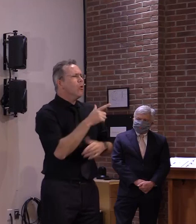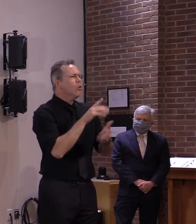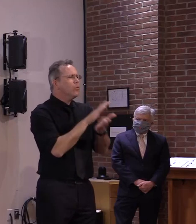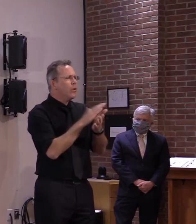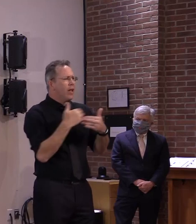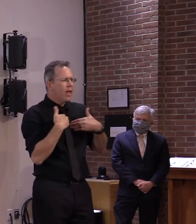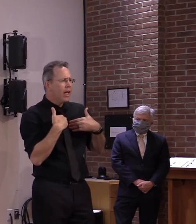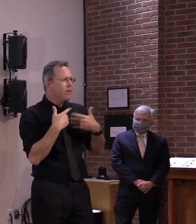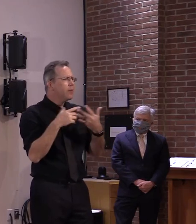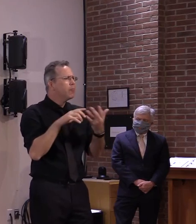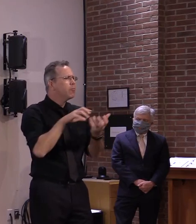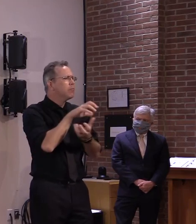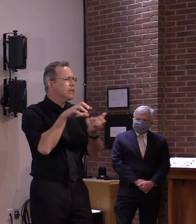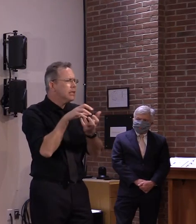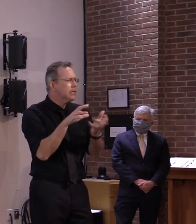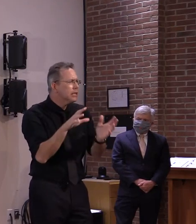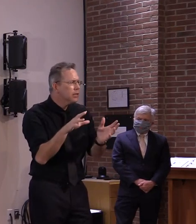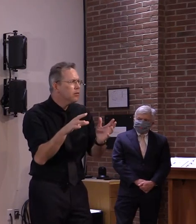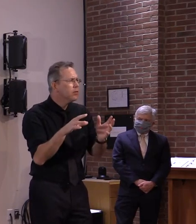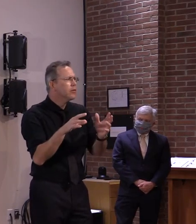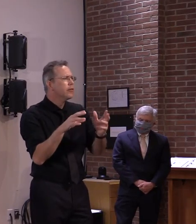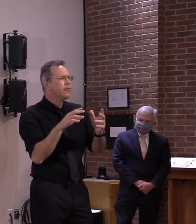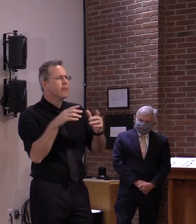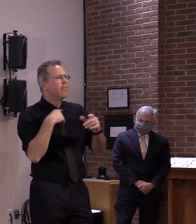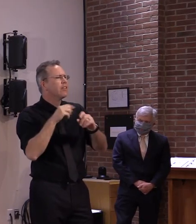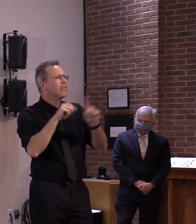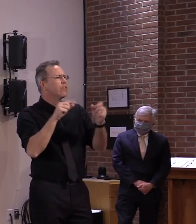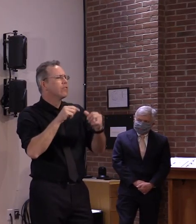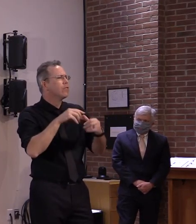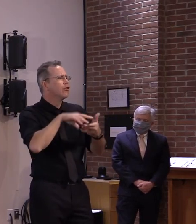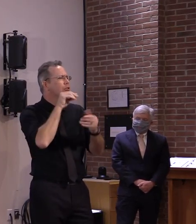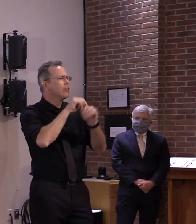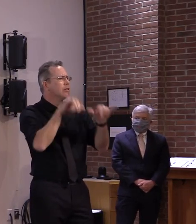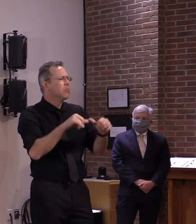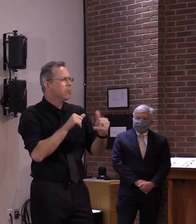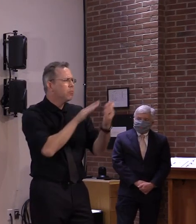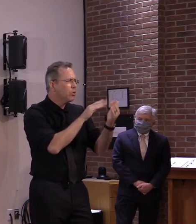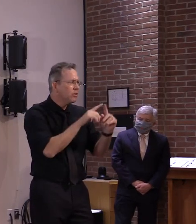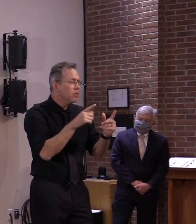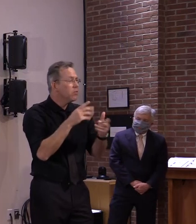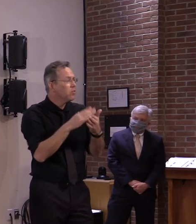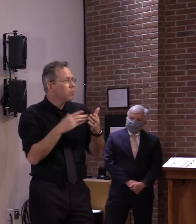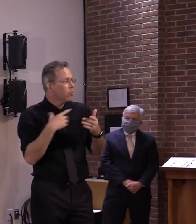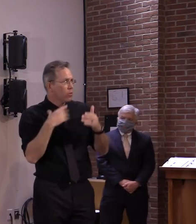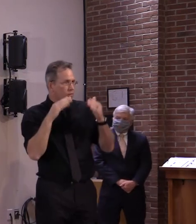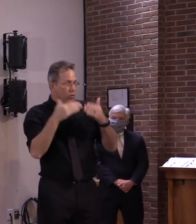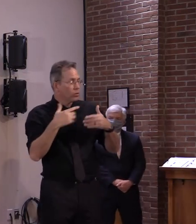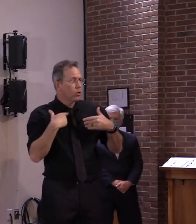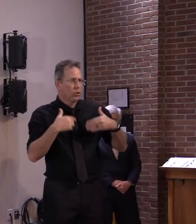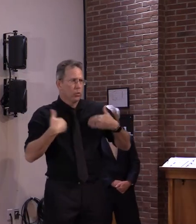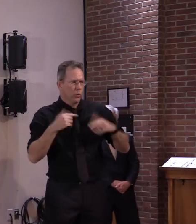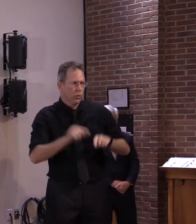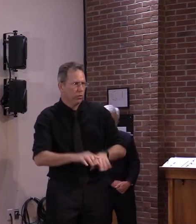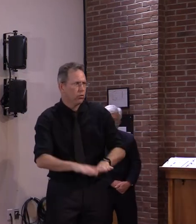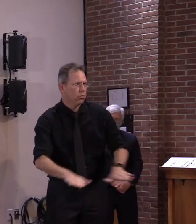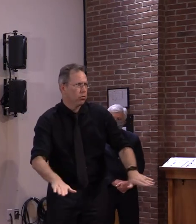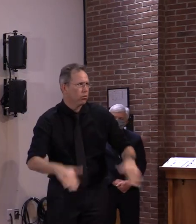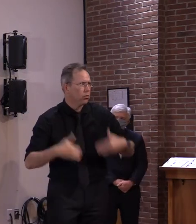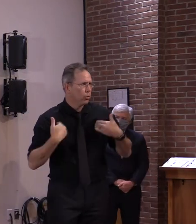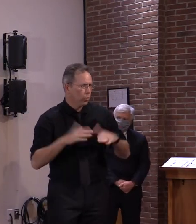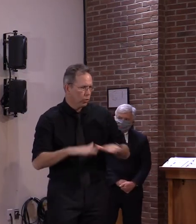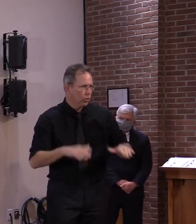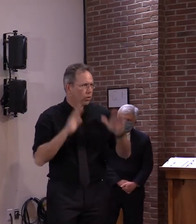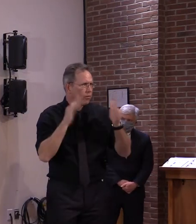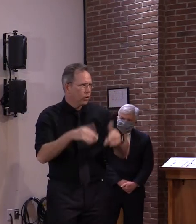policy emphasis has been on in-person for the younger students, and I see that as a strong trend. Just a reminder, we do collect monthly